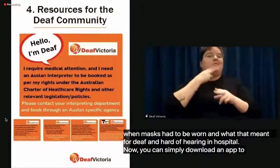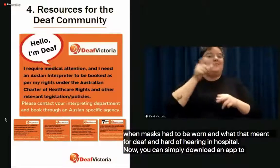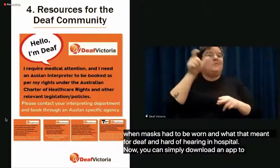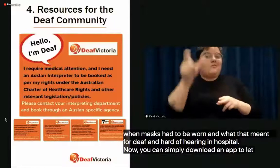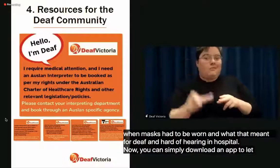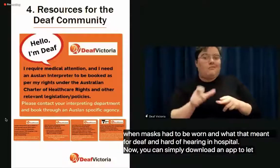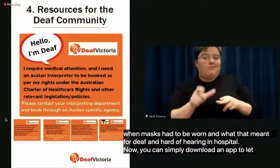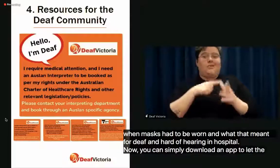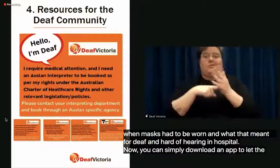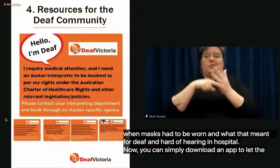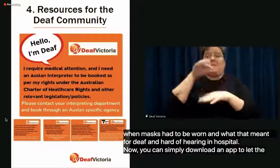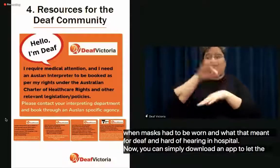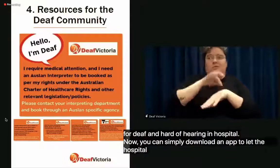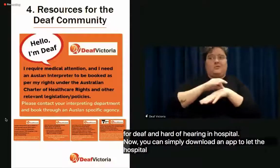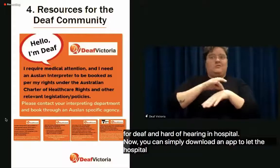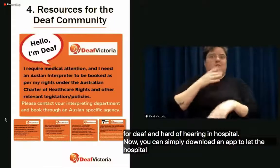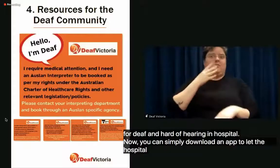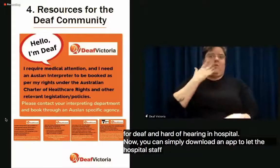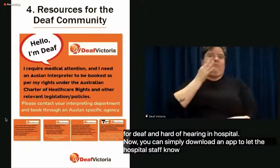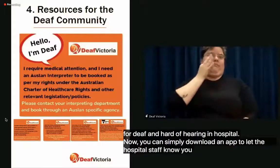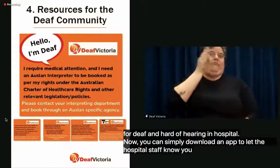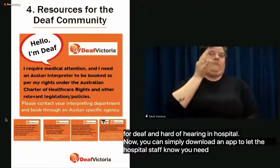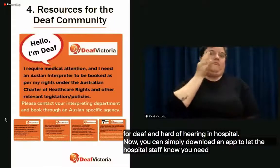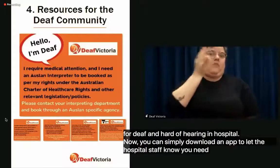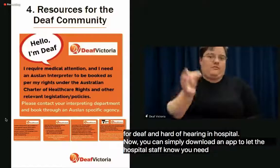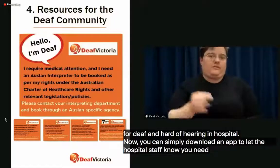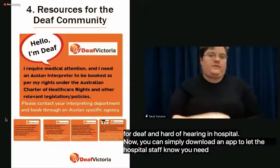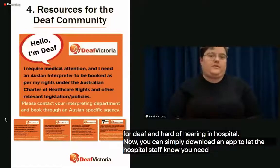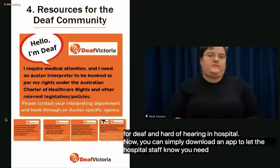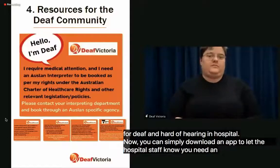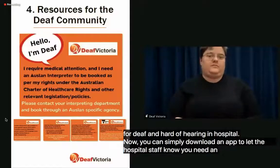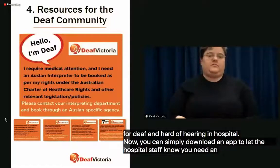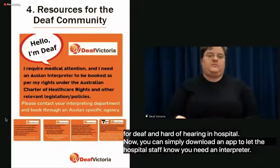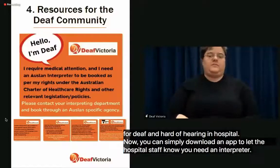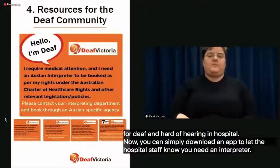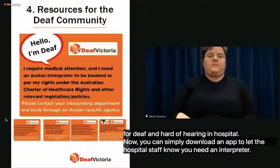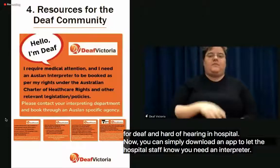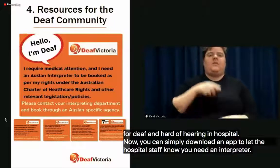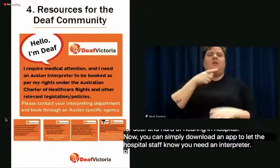responsibility to provide services to deaf and hard of hearing people which are accessible.